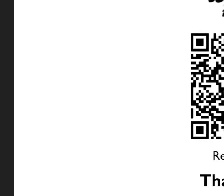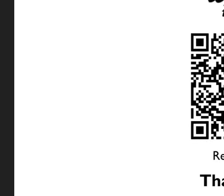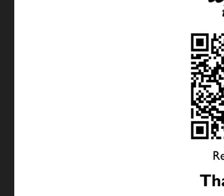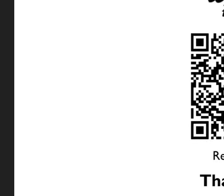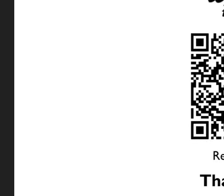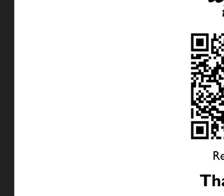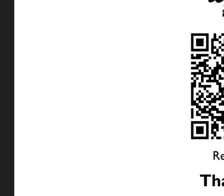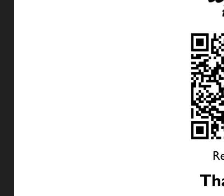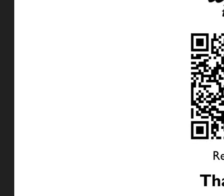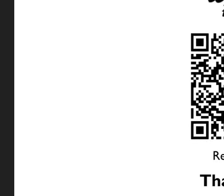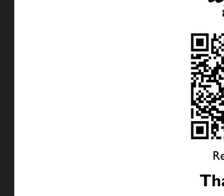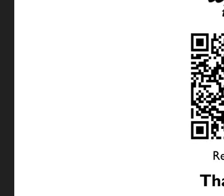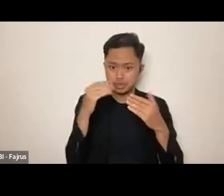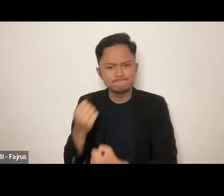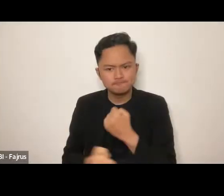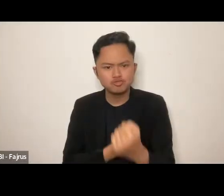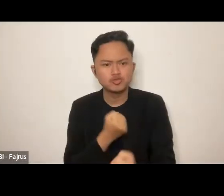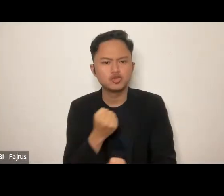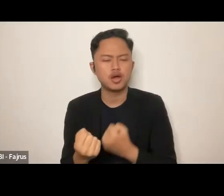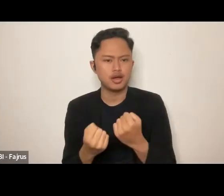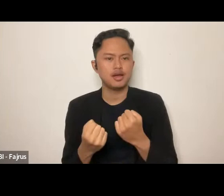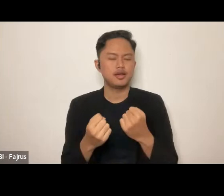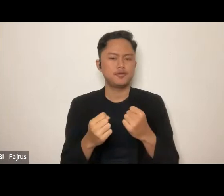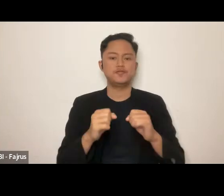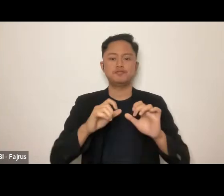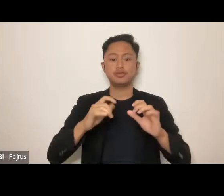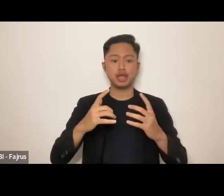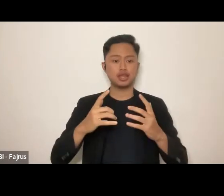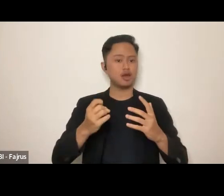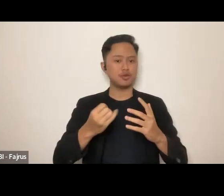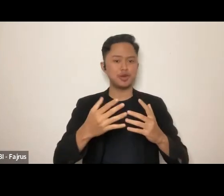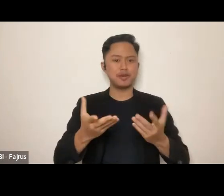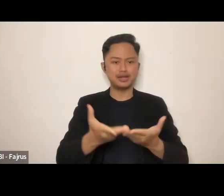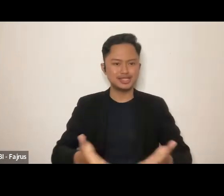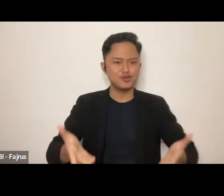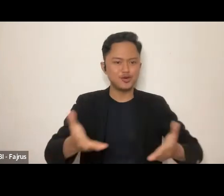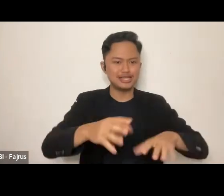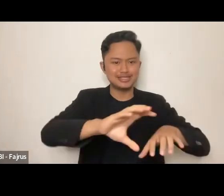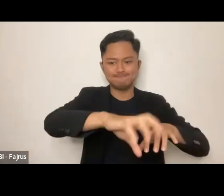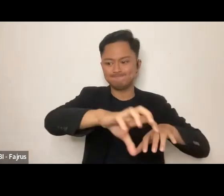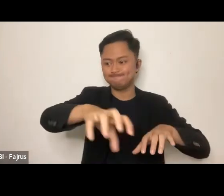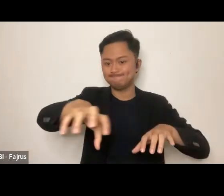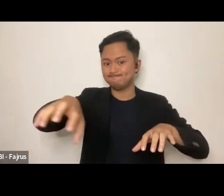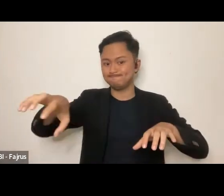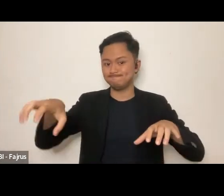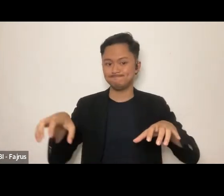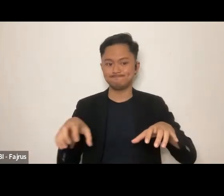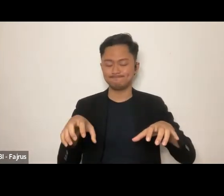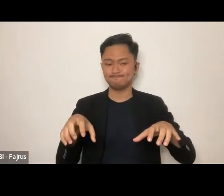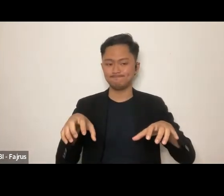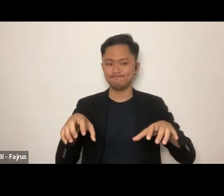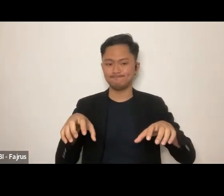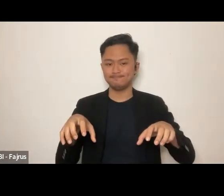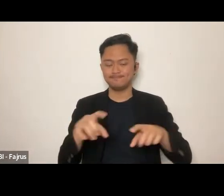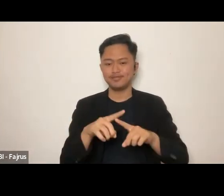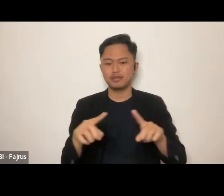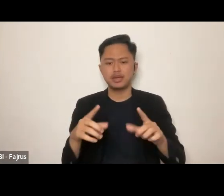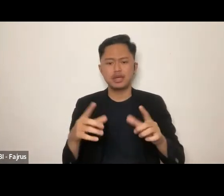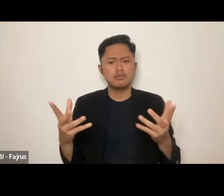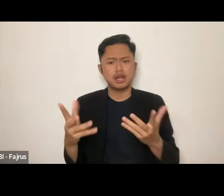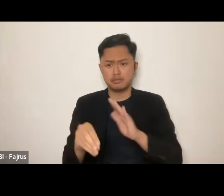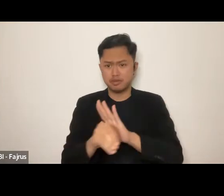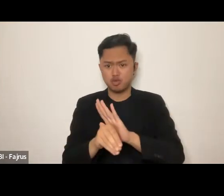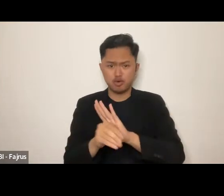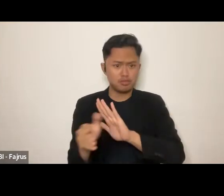mentioned also the case of Fatia and Haris is happening in not only in West Papua, but